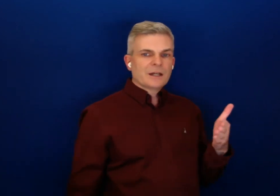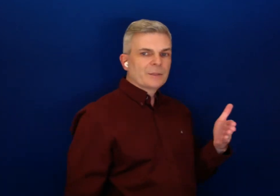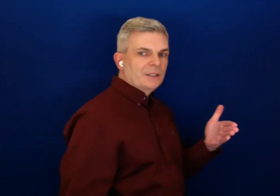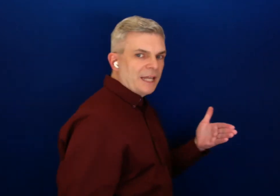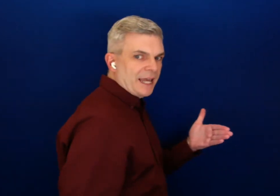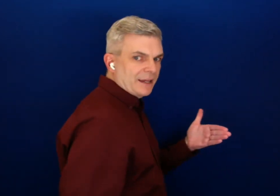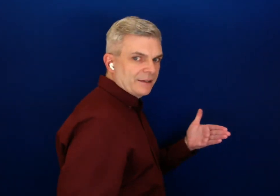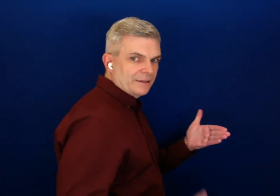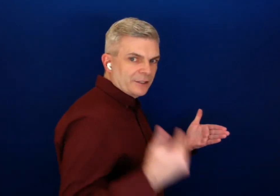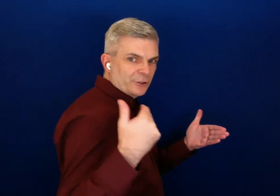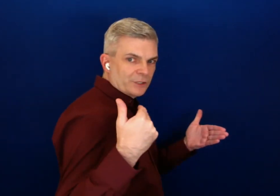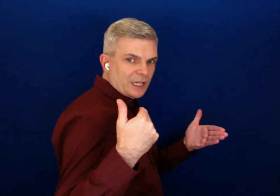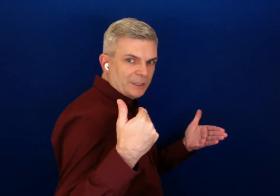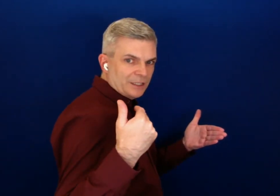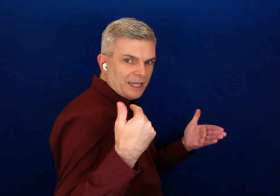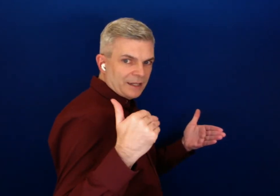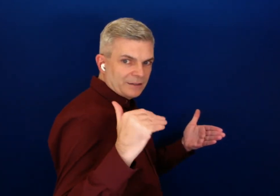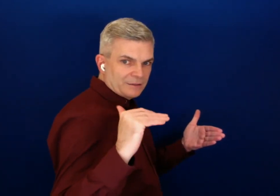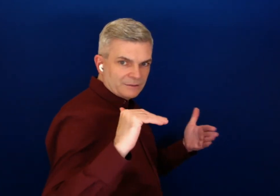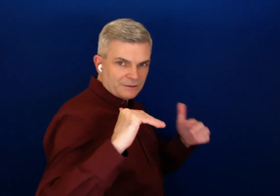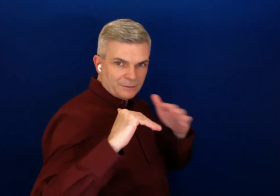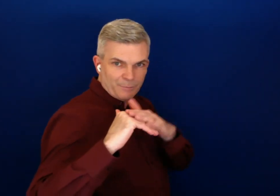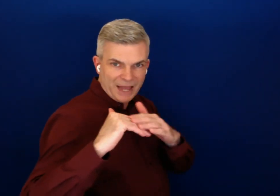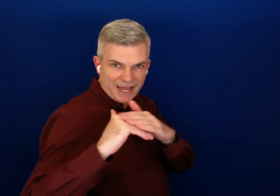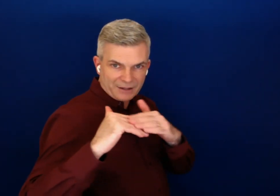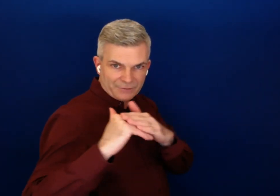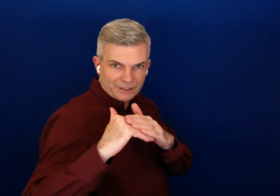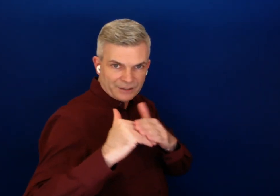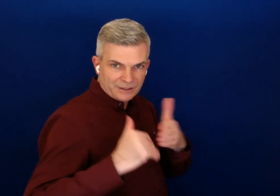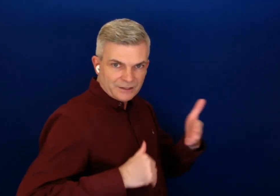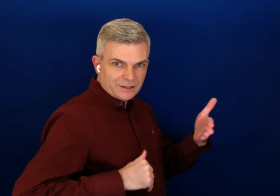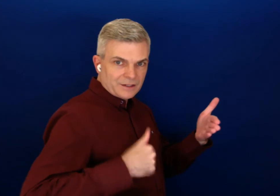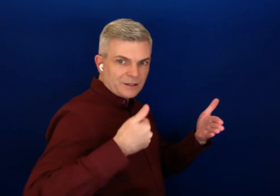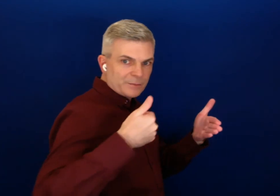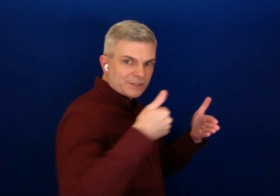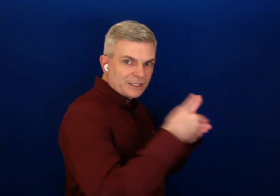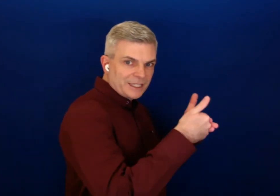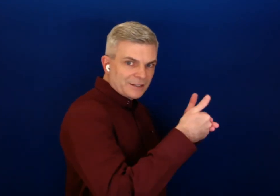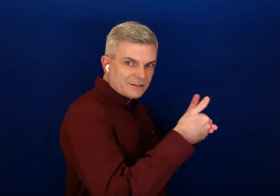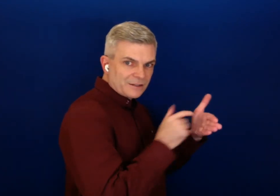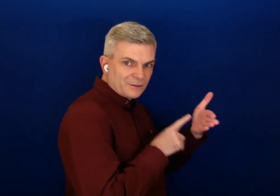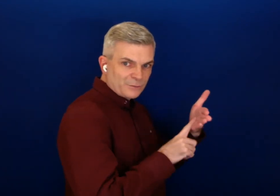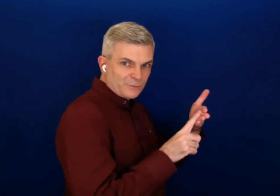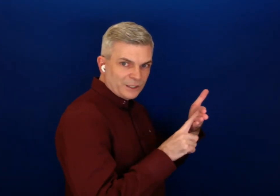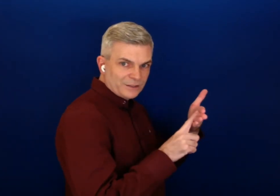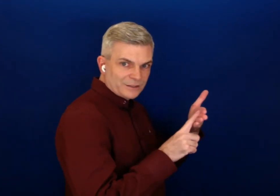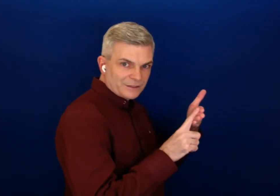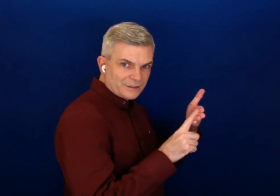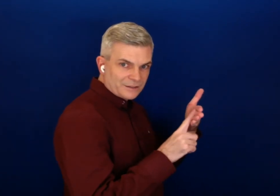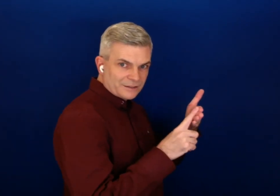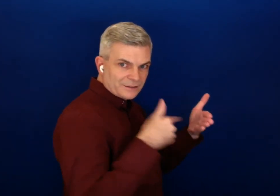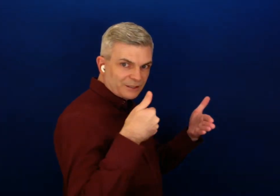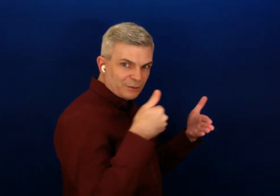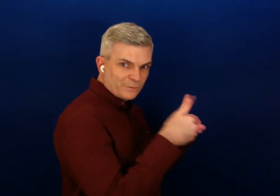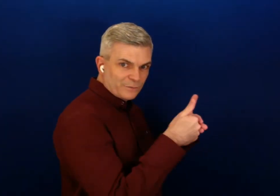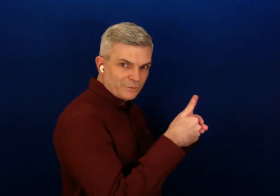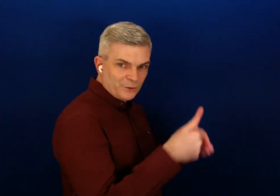non-dominant hand, and your dominant hand, the back of it, comes and hits the front of